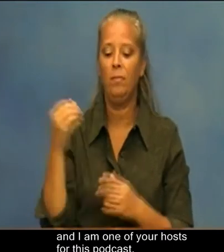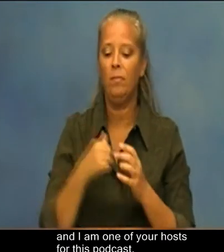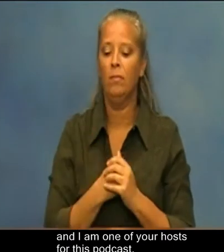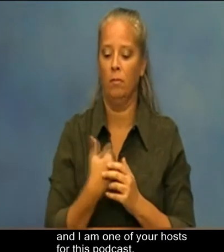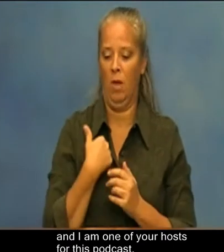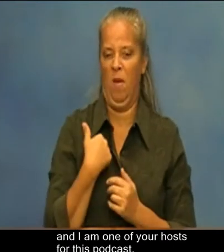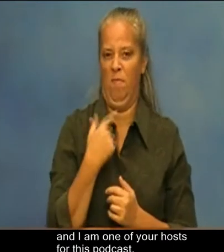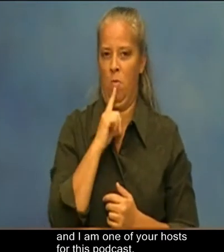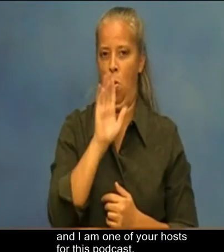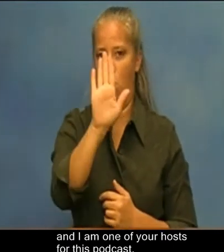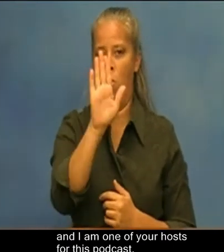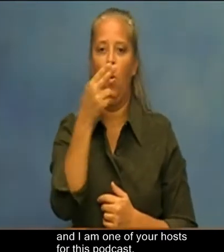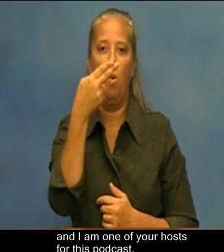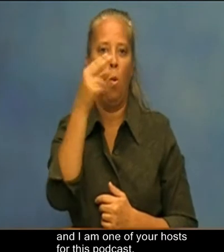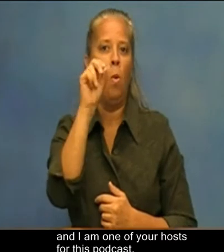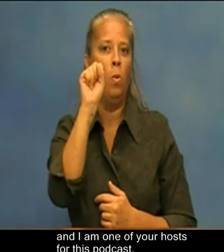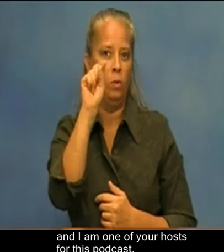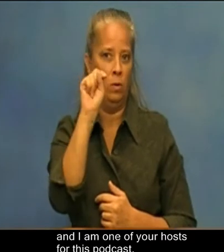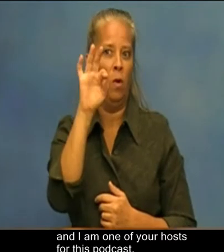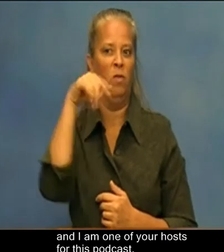And I am one of your hosts for this podcast.